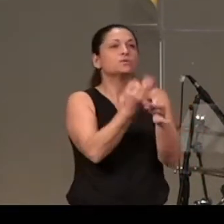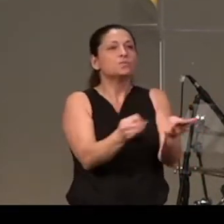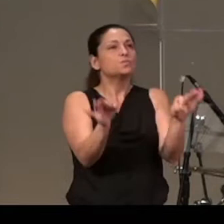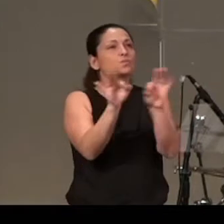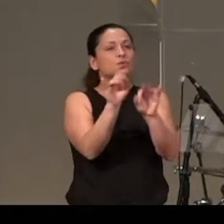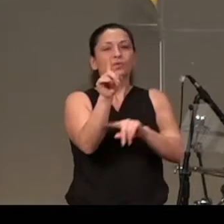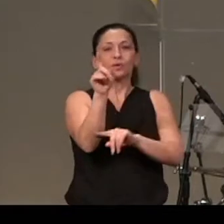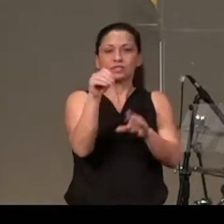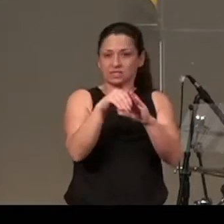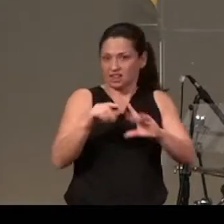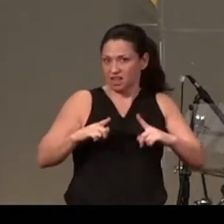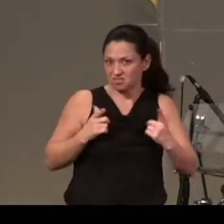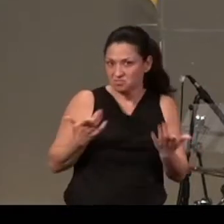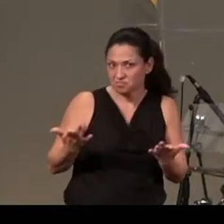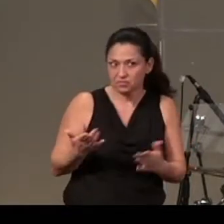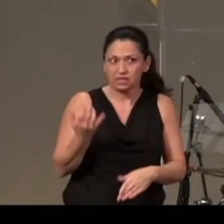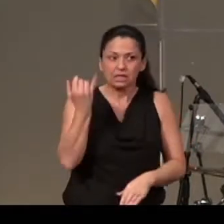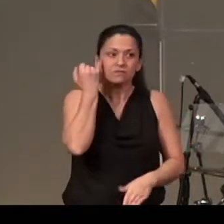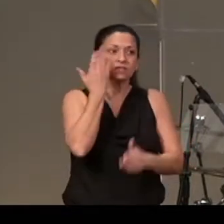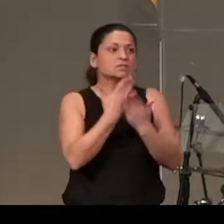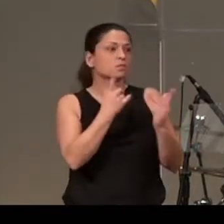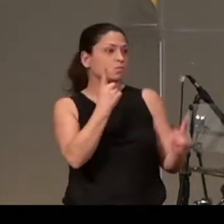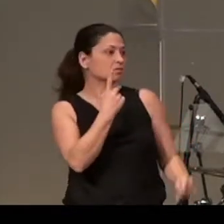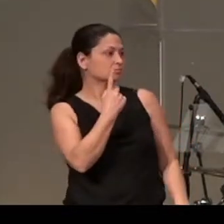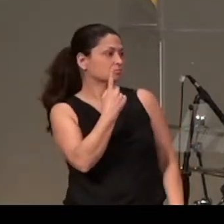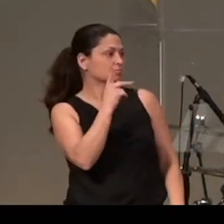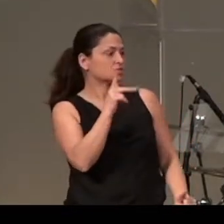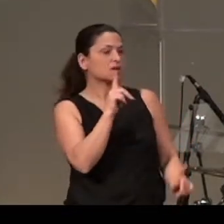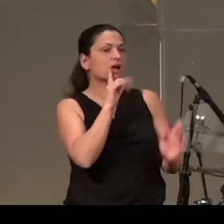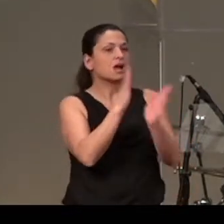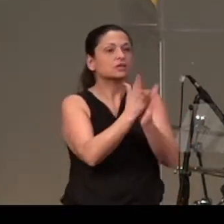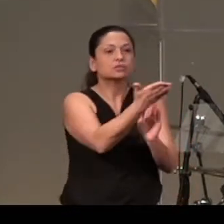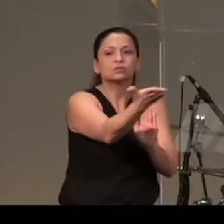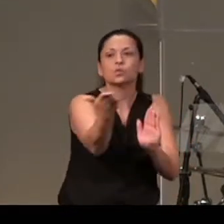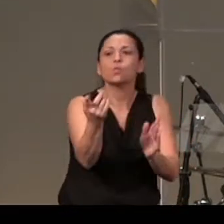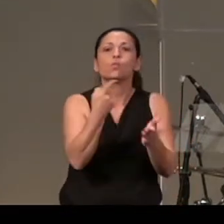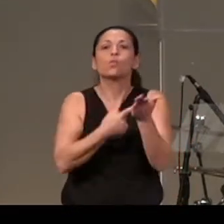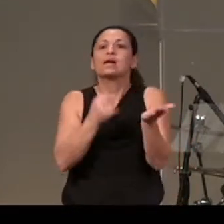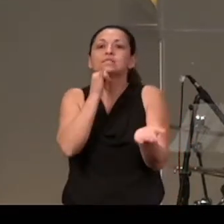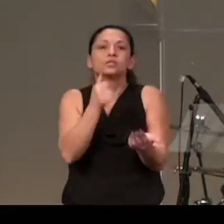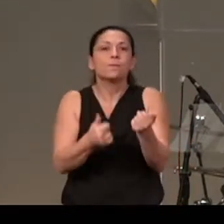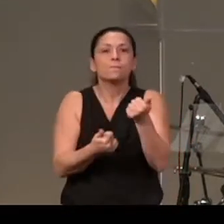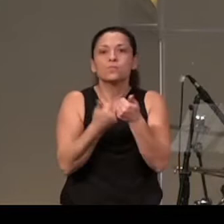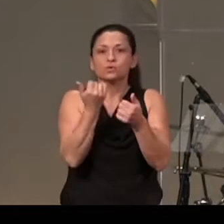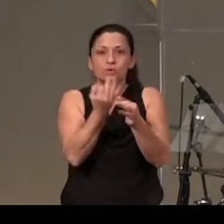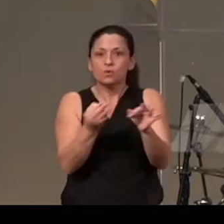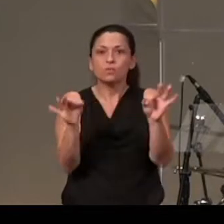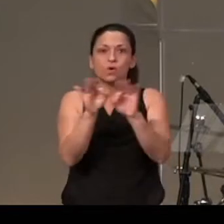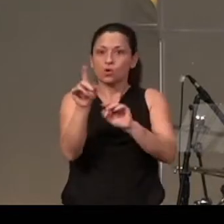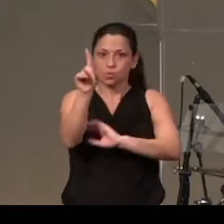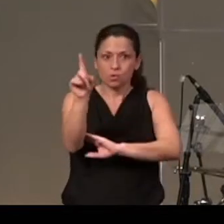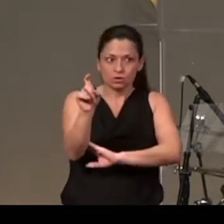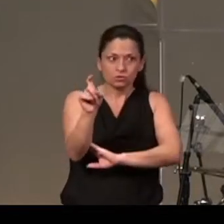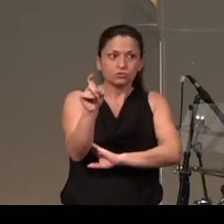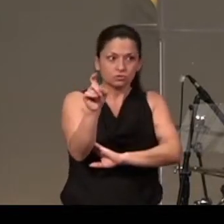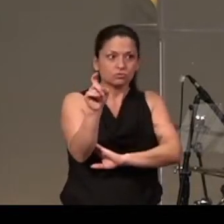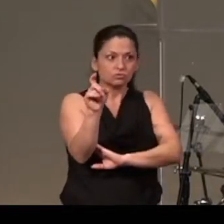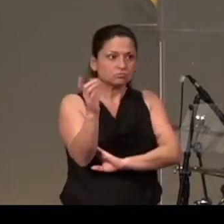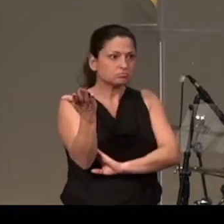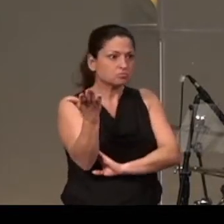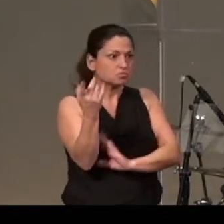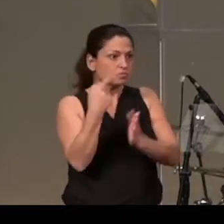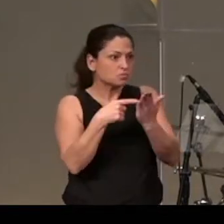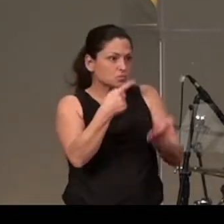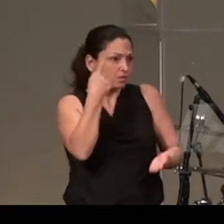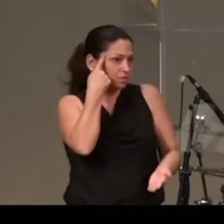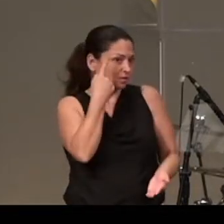in life? If someone asks you, what is the most important question, what do